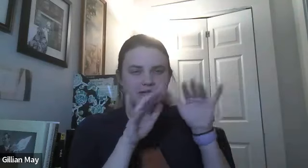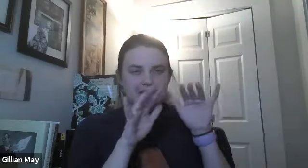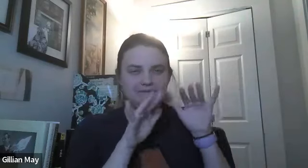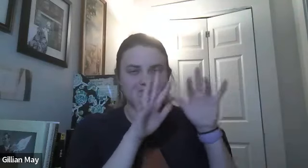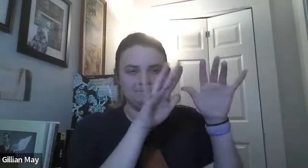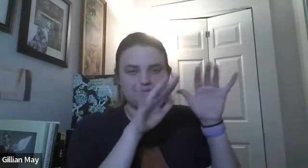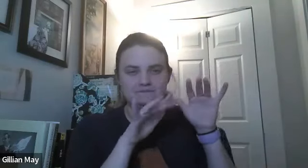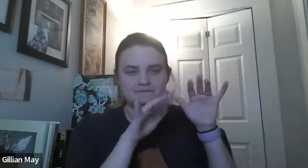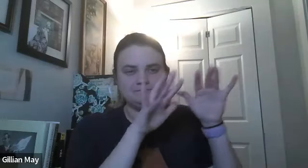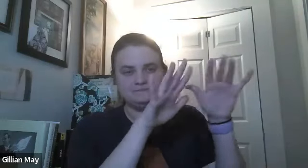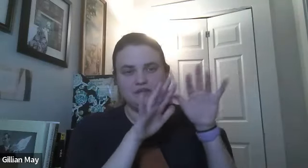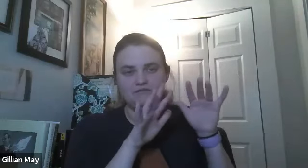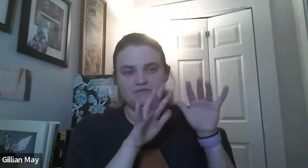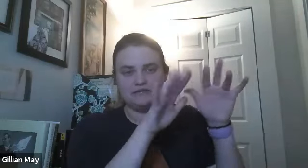Friendly. Friendly.